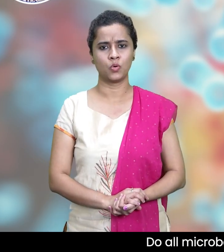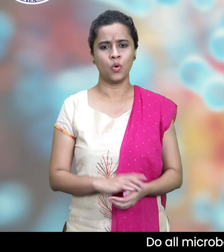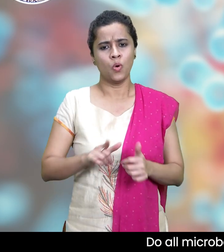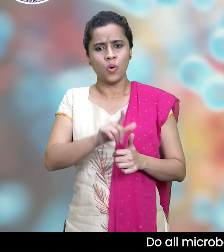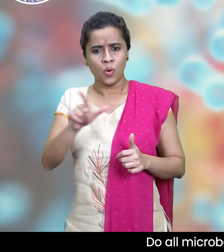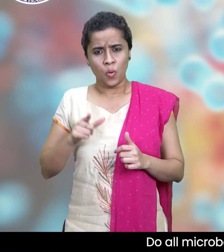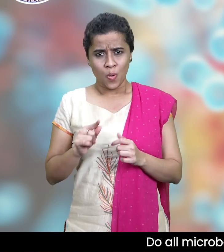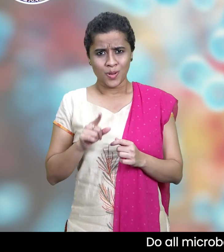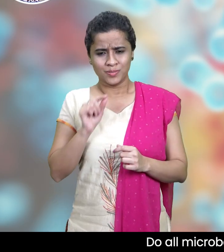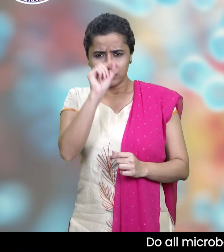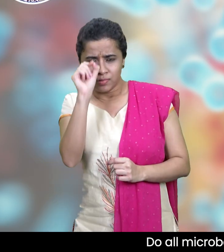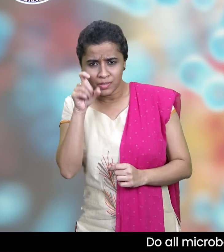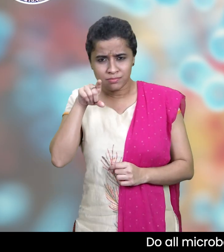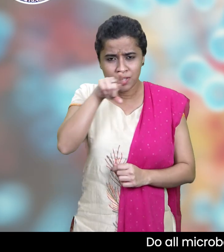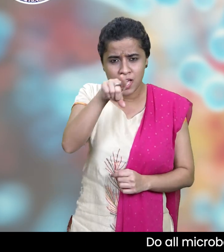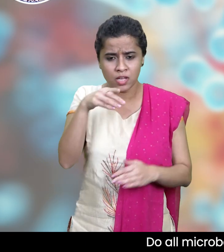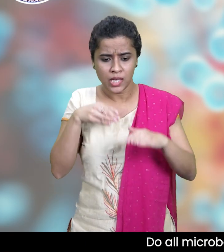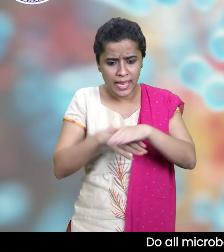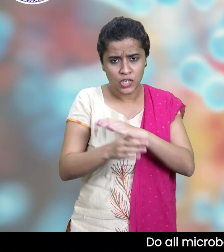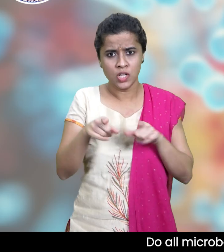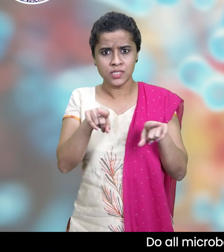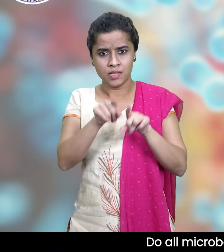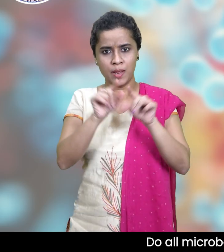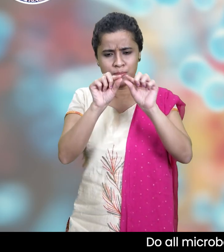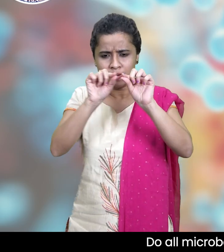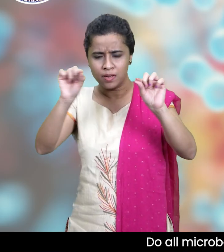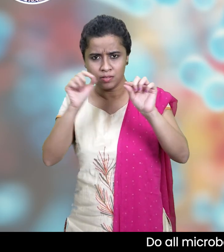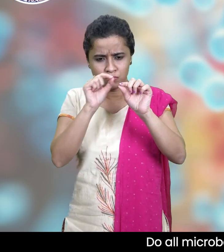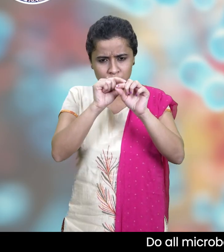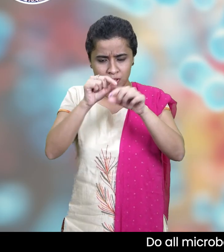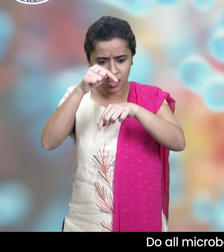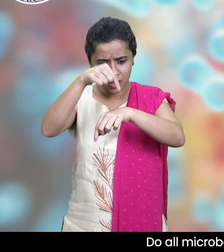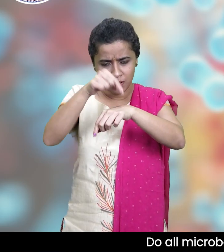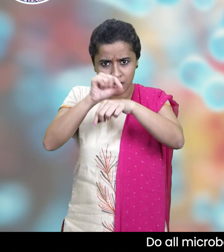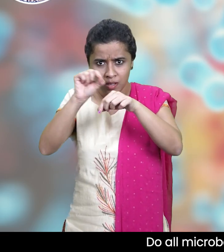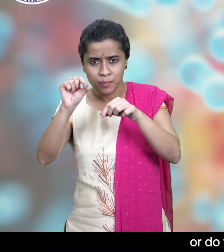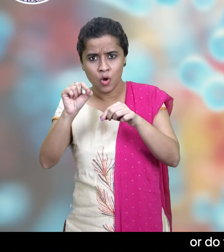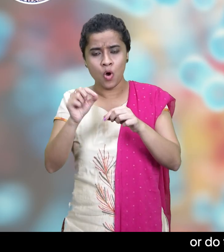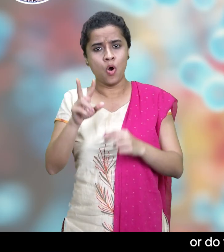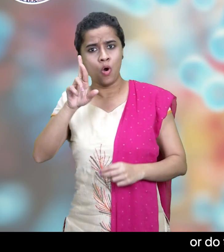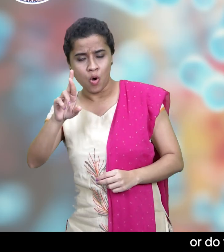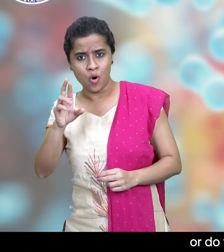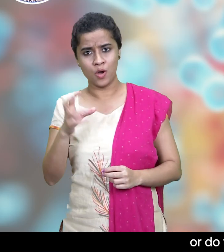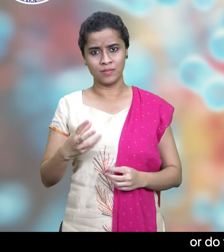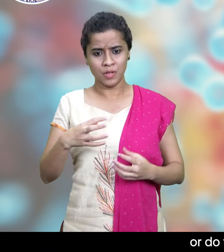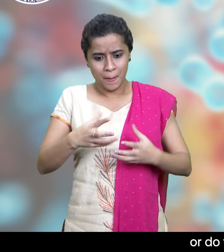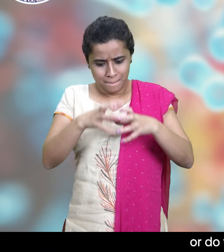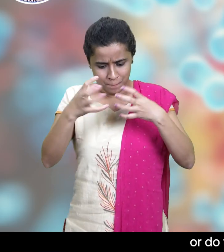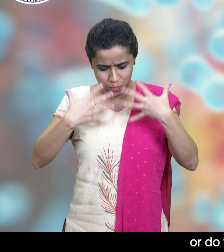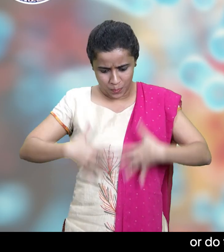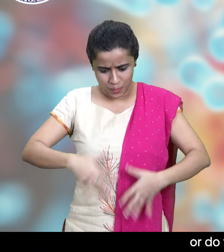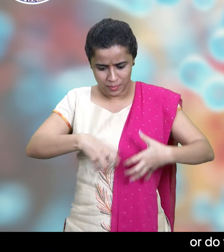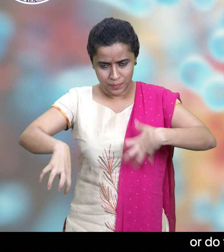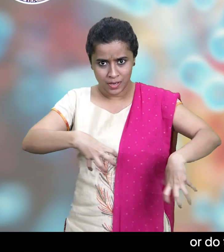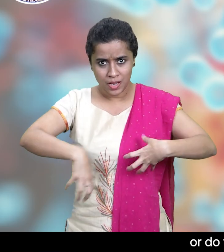Do all microbes go to the same tissue or organ, or do they go